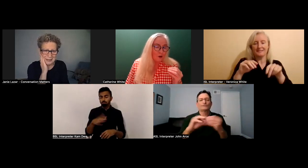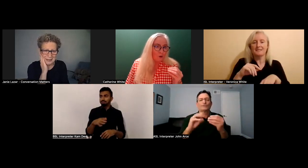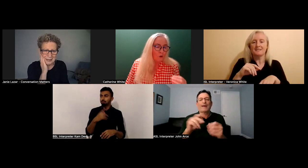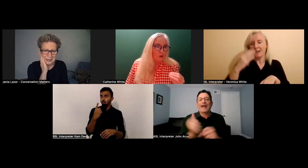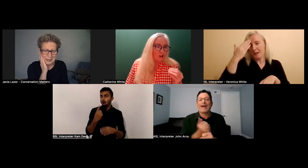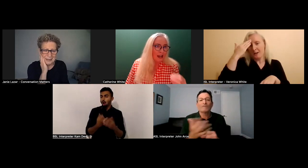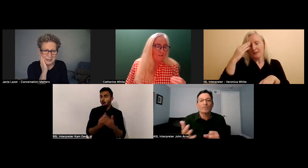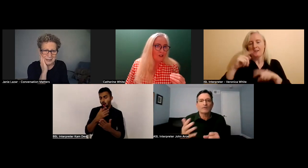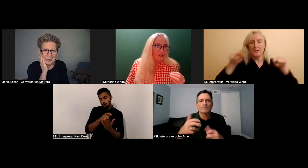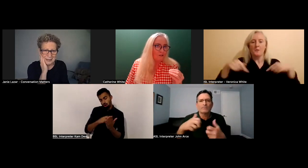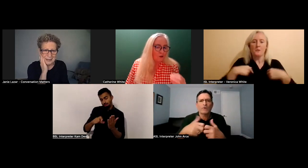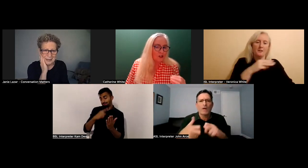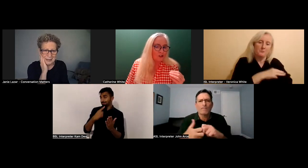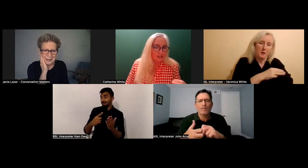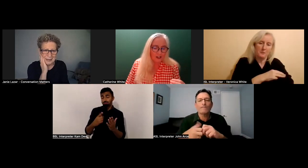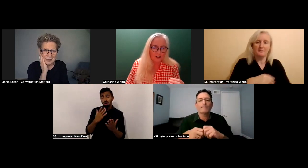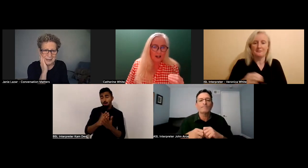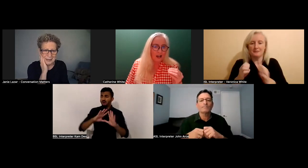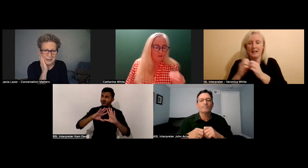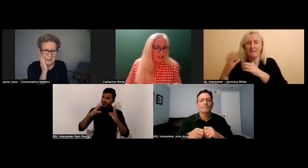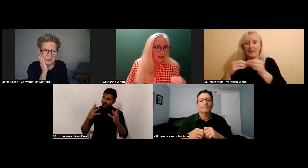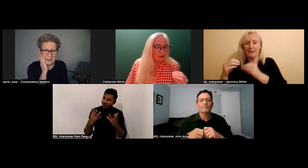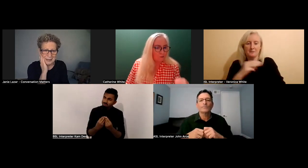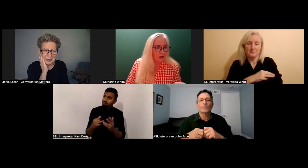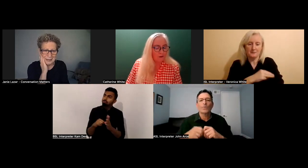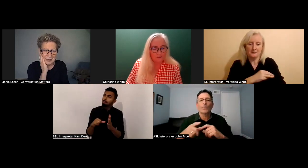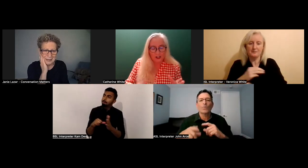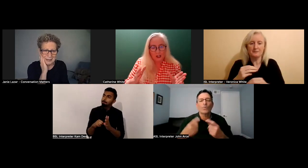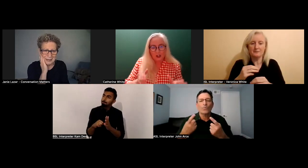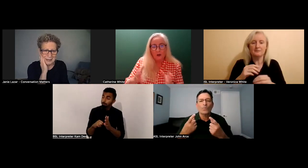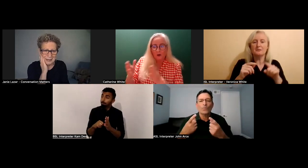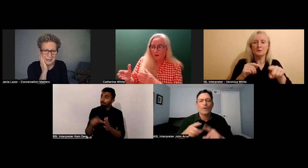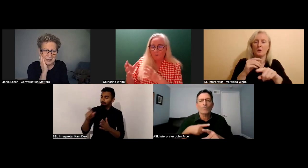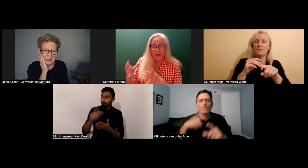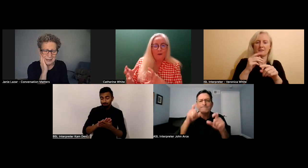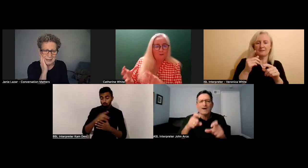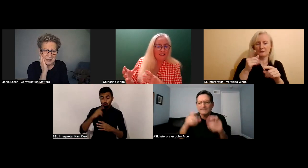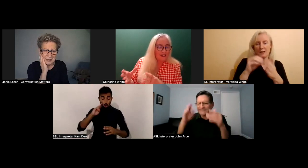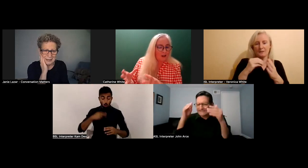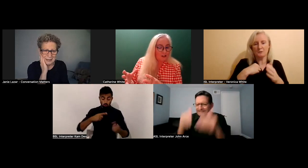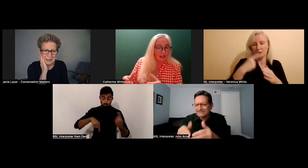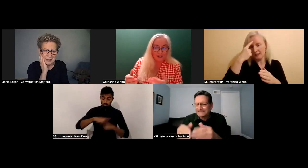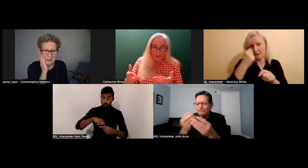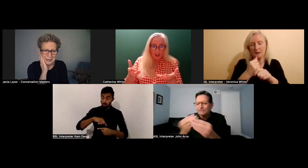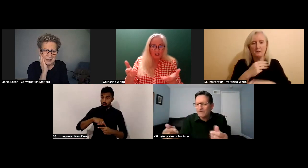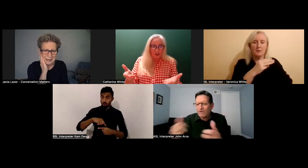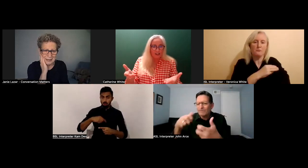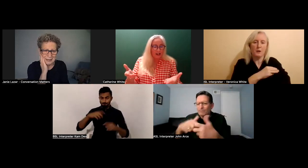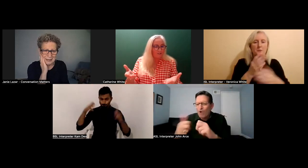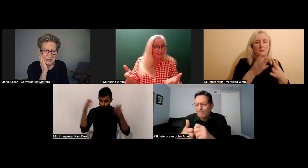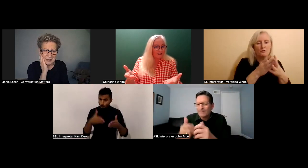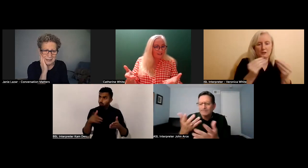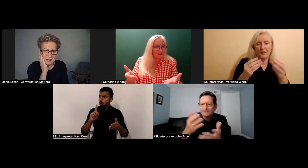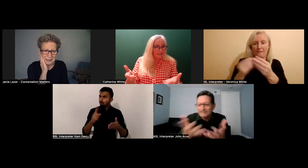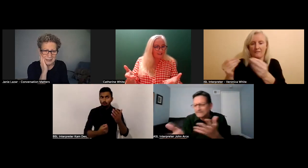And when you're having to focus your attention on resolving problems, people are missing out on, look